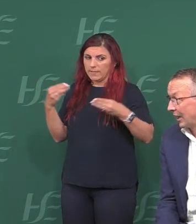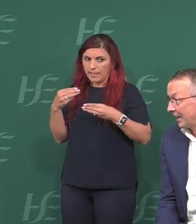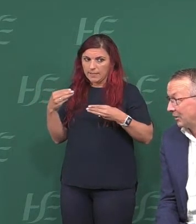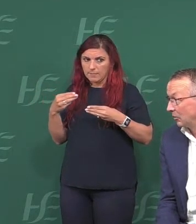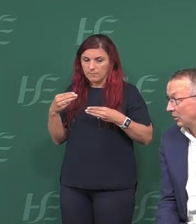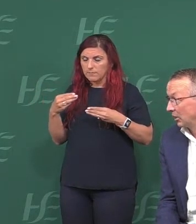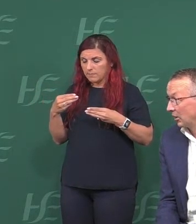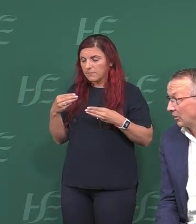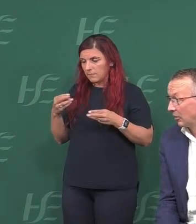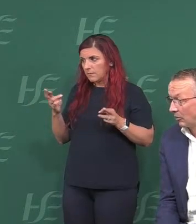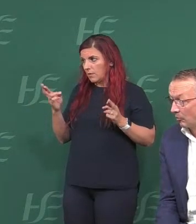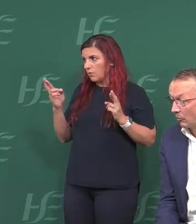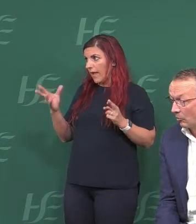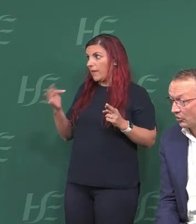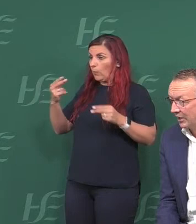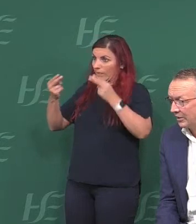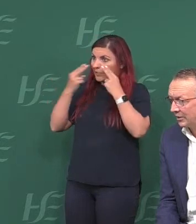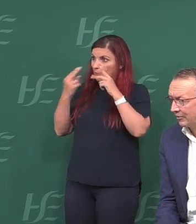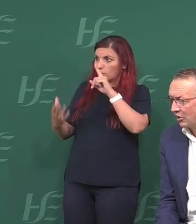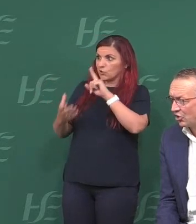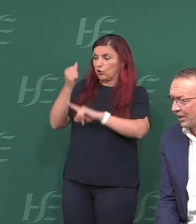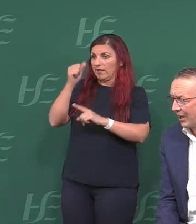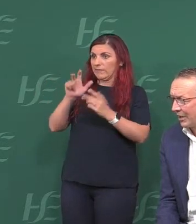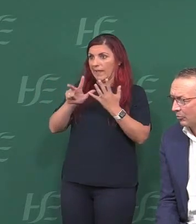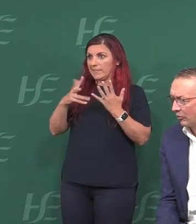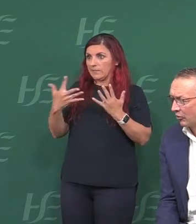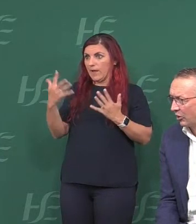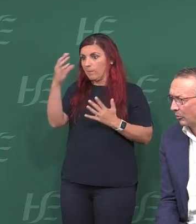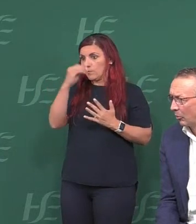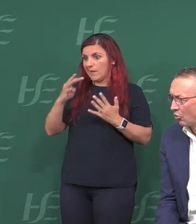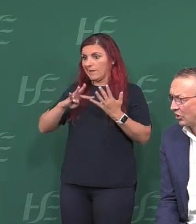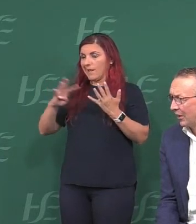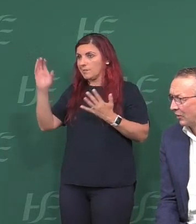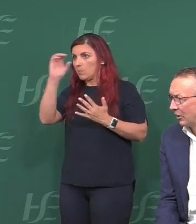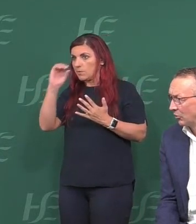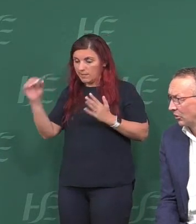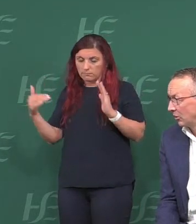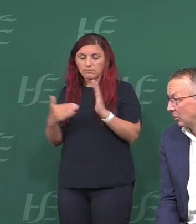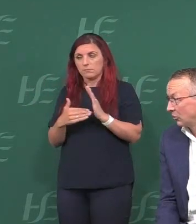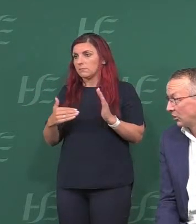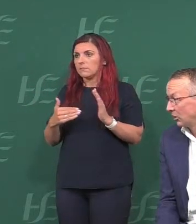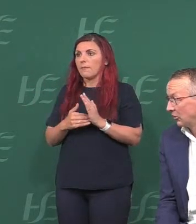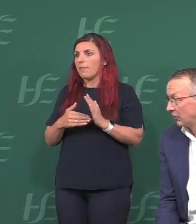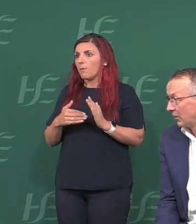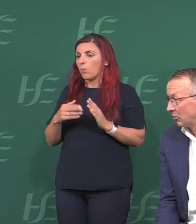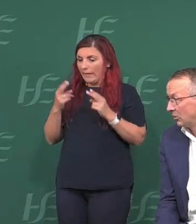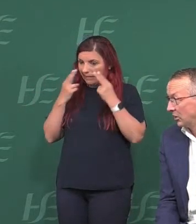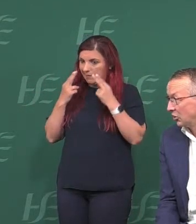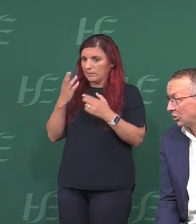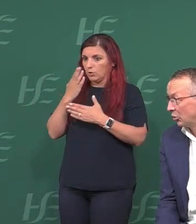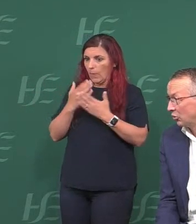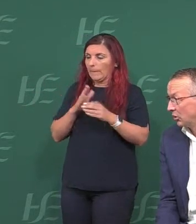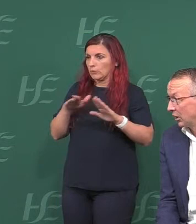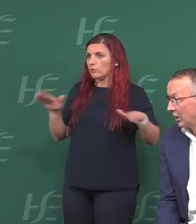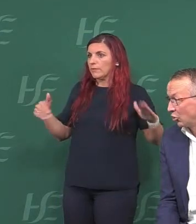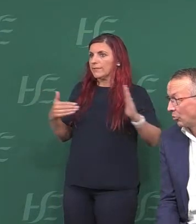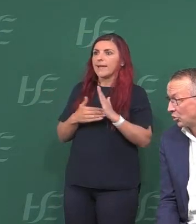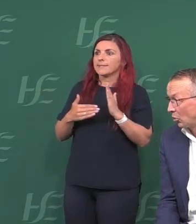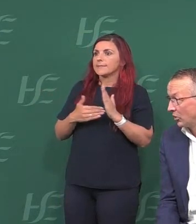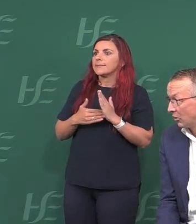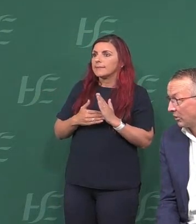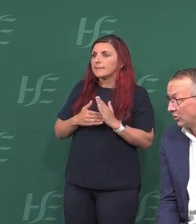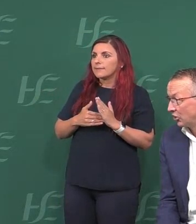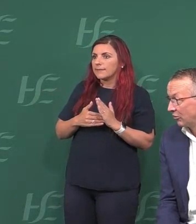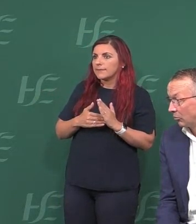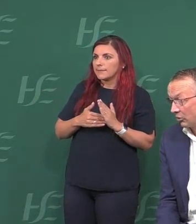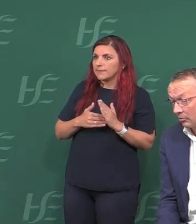estimates are that high, that we would need to reach that kind of critical proportion level, it would infer that we need to include age groups